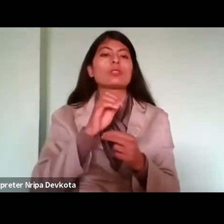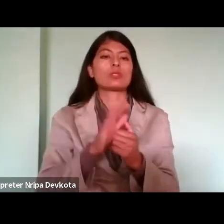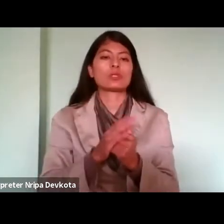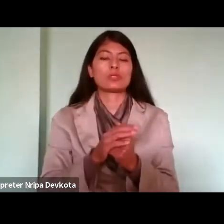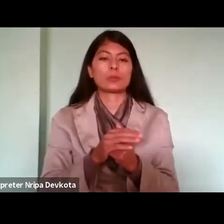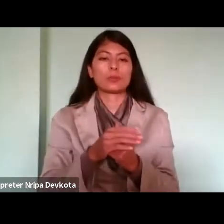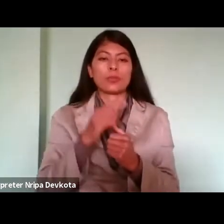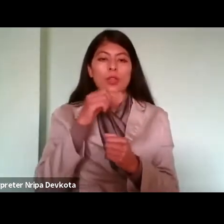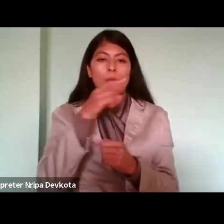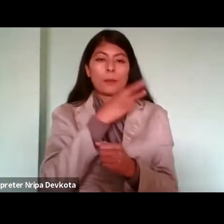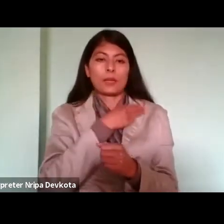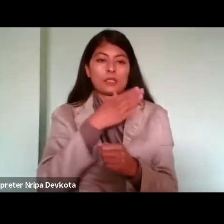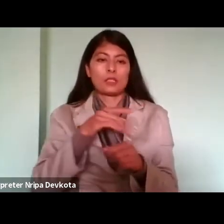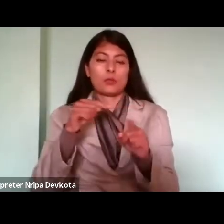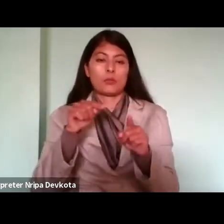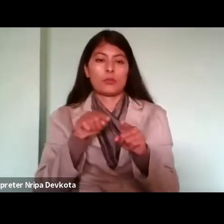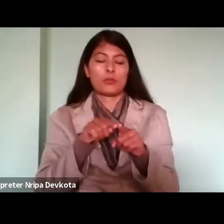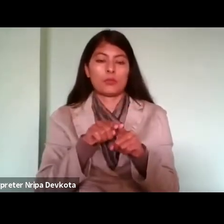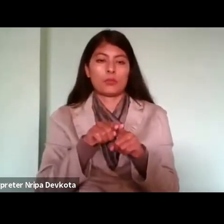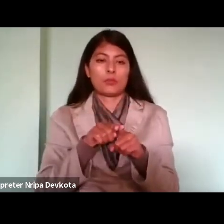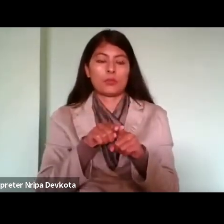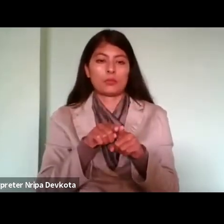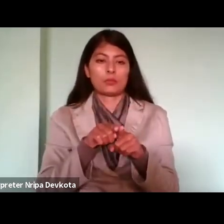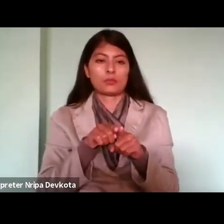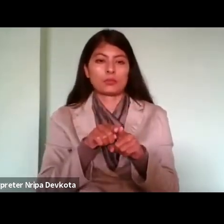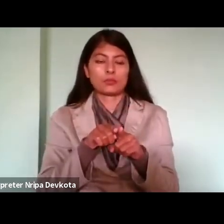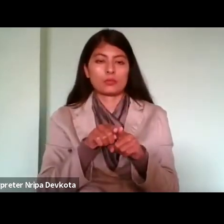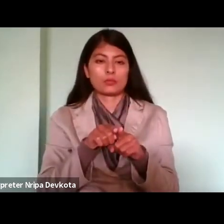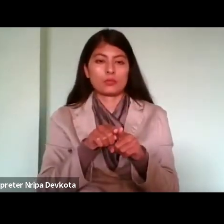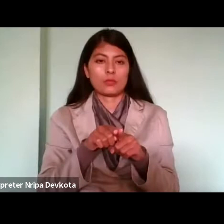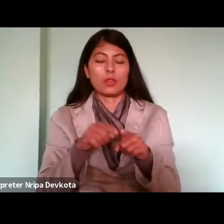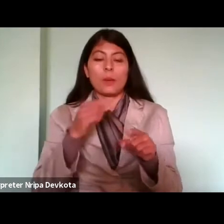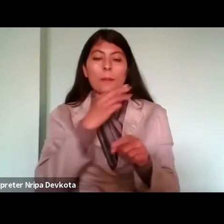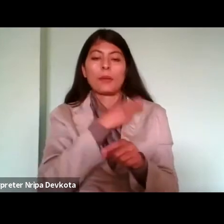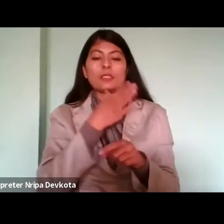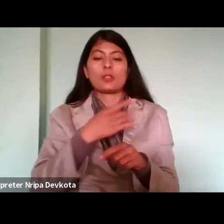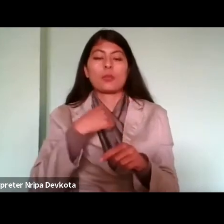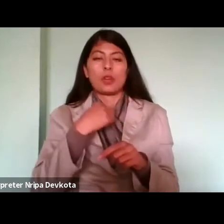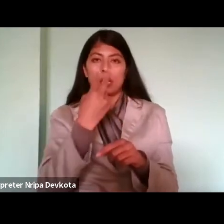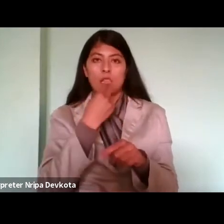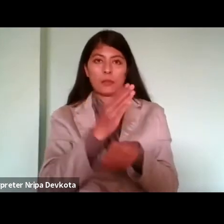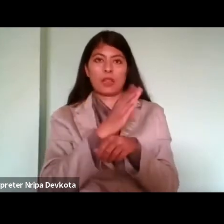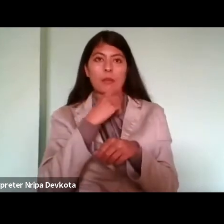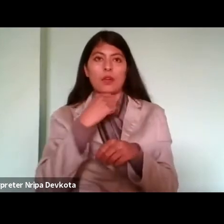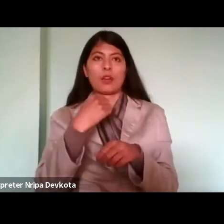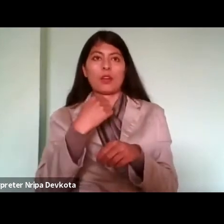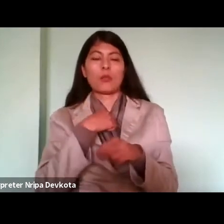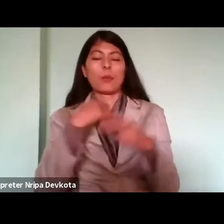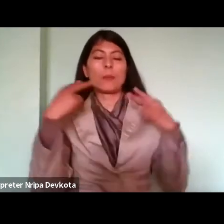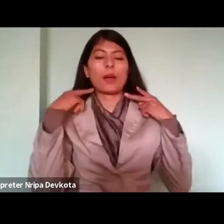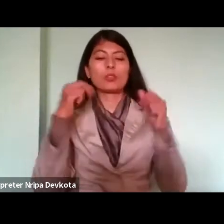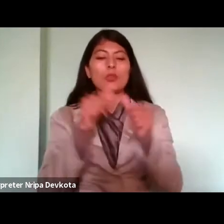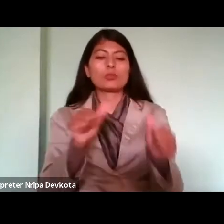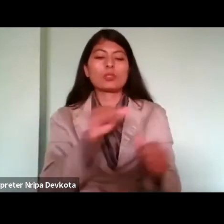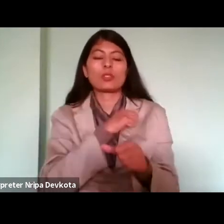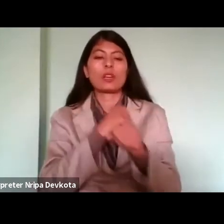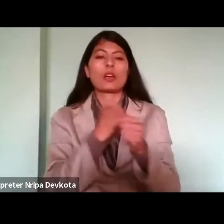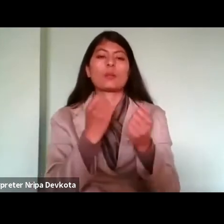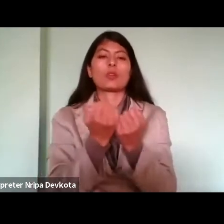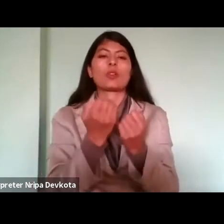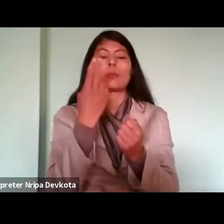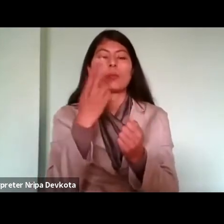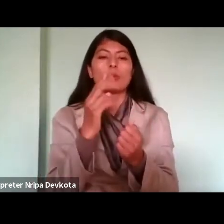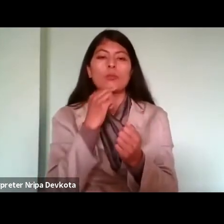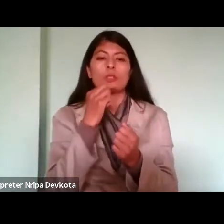trafficked, not as a woman who has decided to be a sex worker. Then it also talks about ending demand